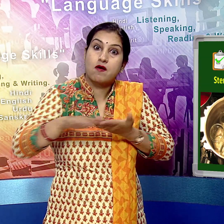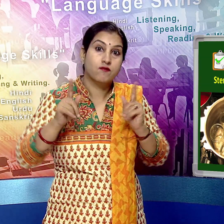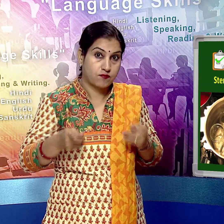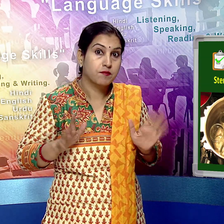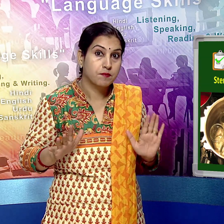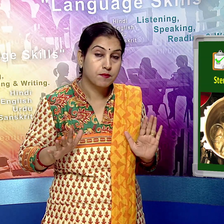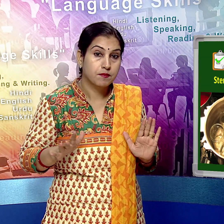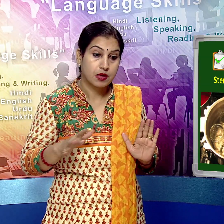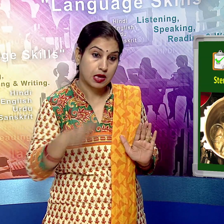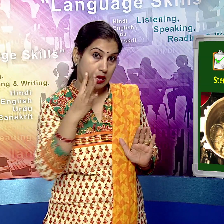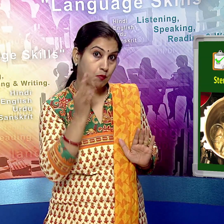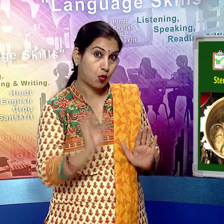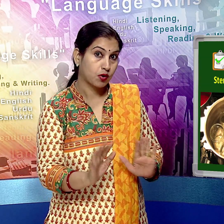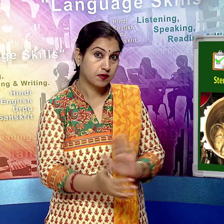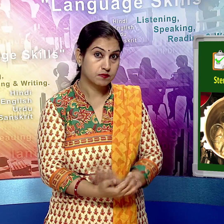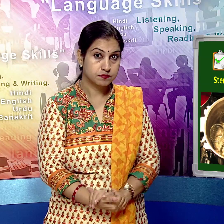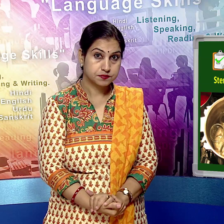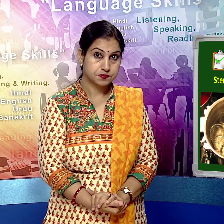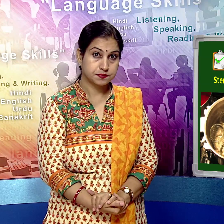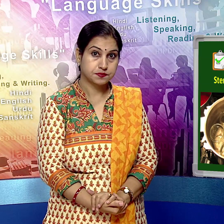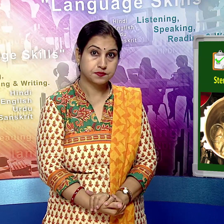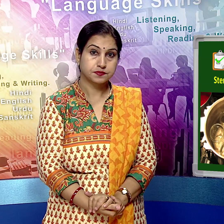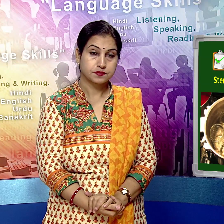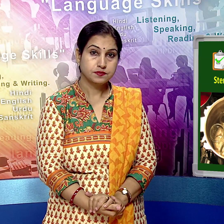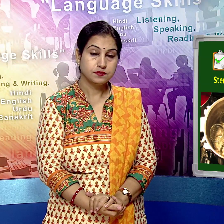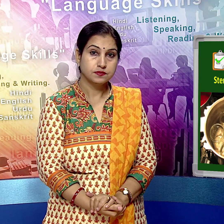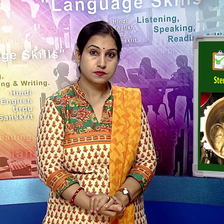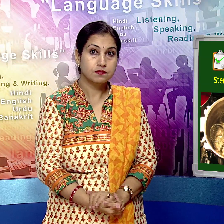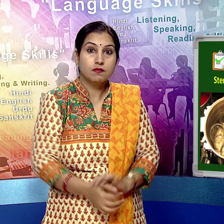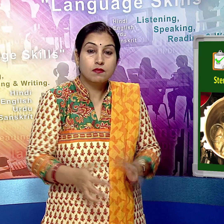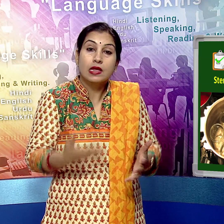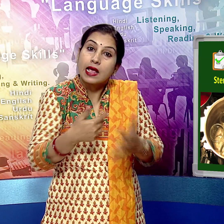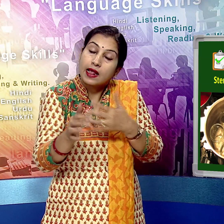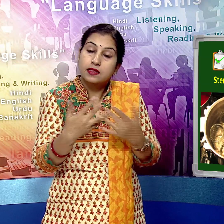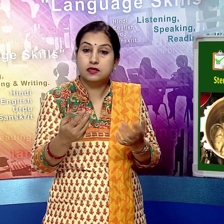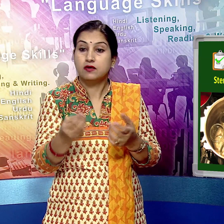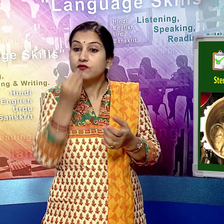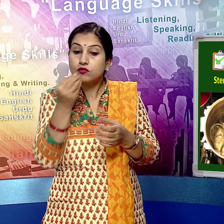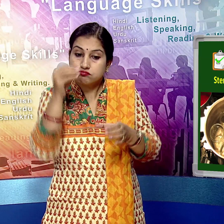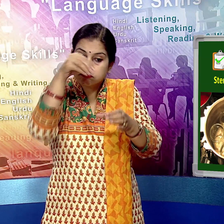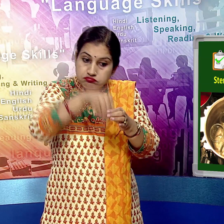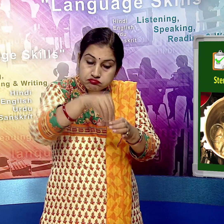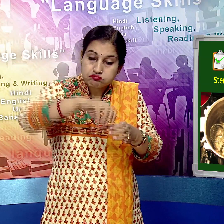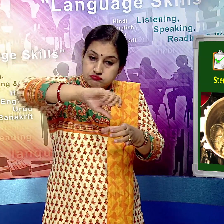is important. For preserving any product, it is